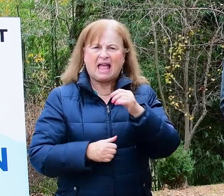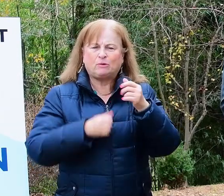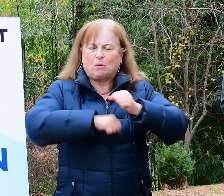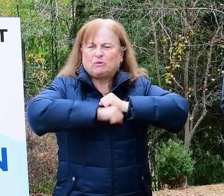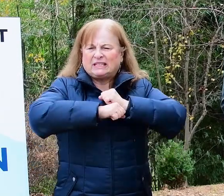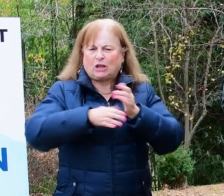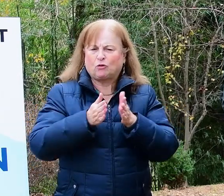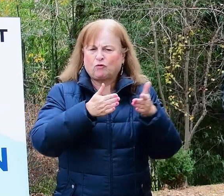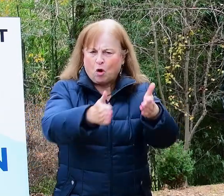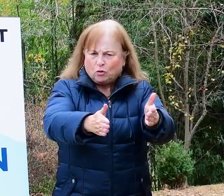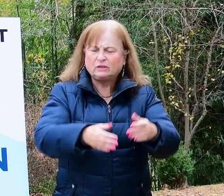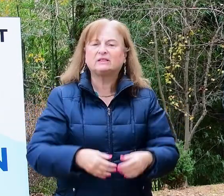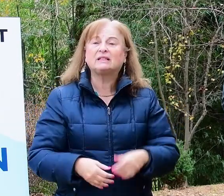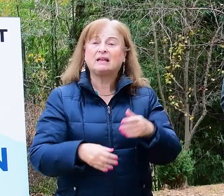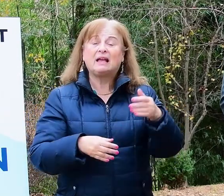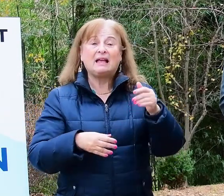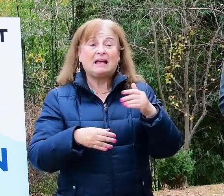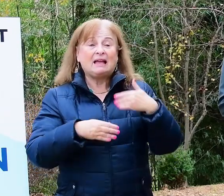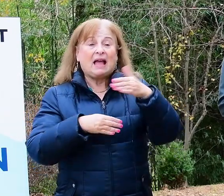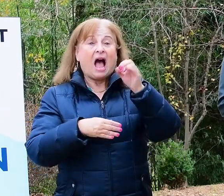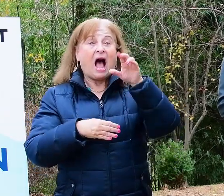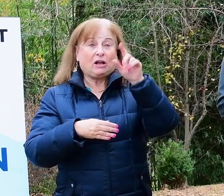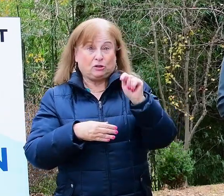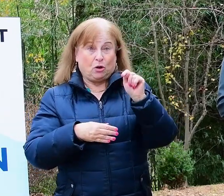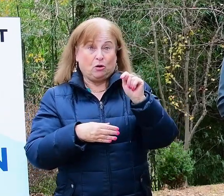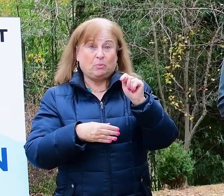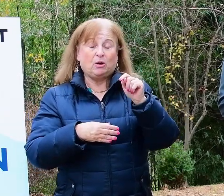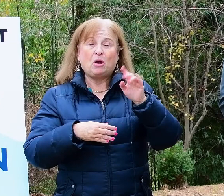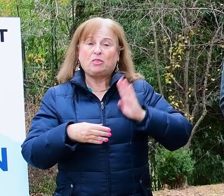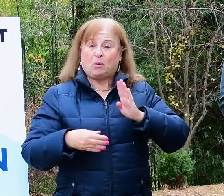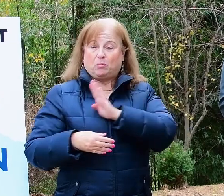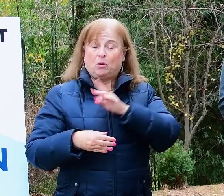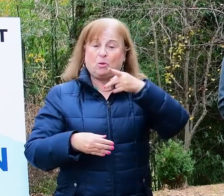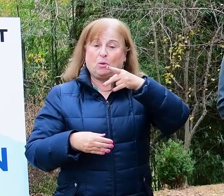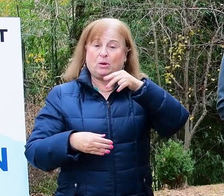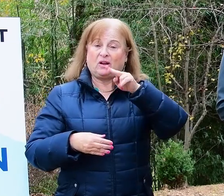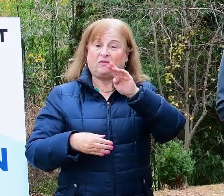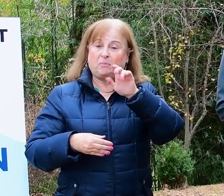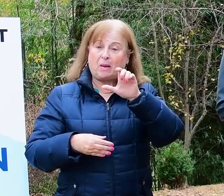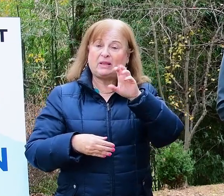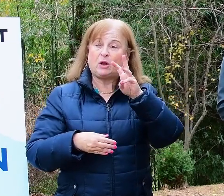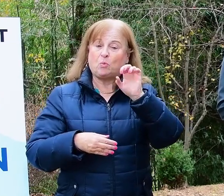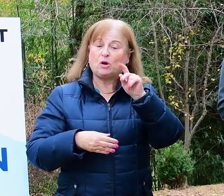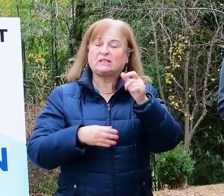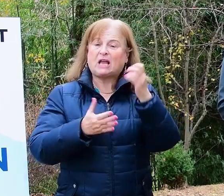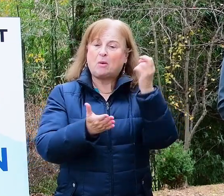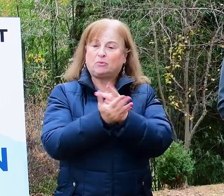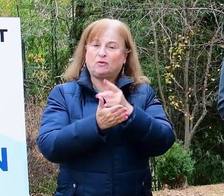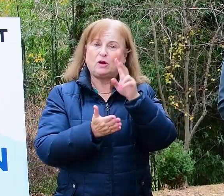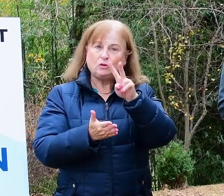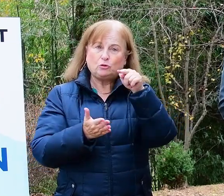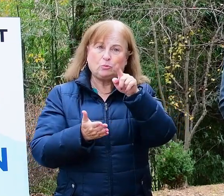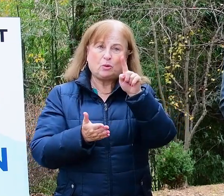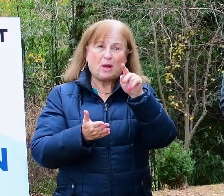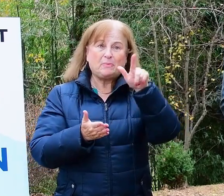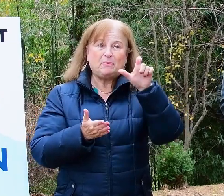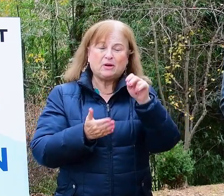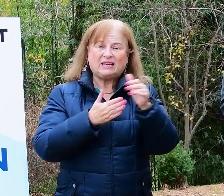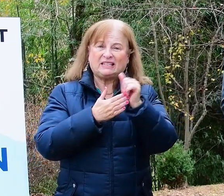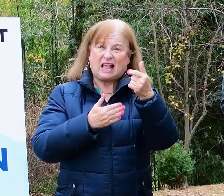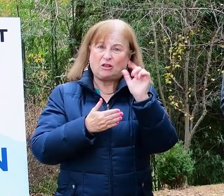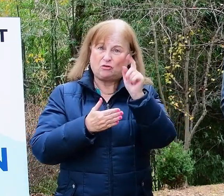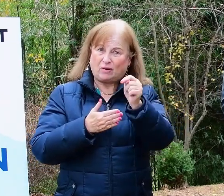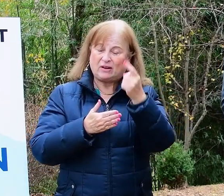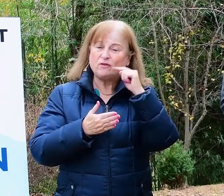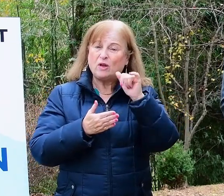In October, the state's Board of Public Works approved a $2.1 million grant for the